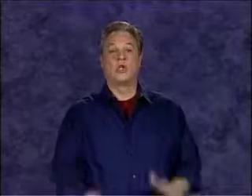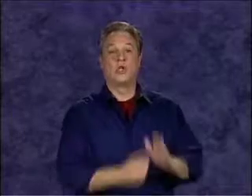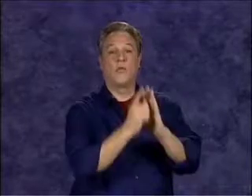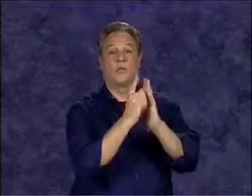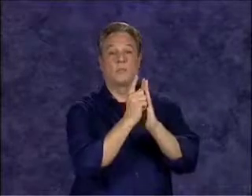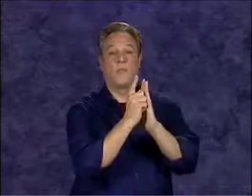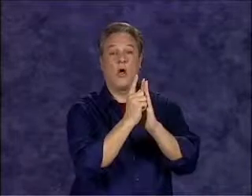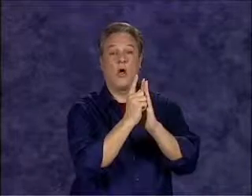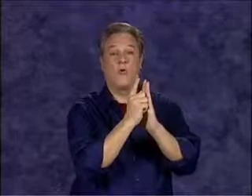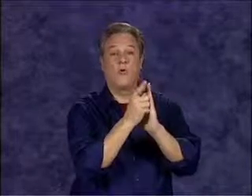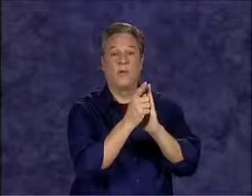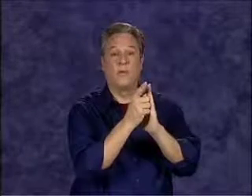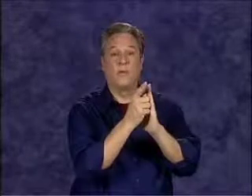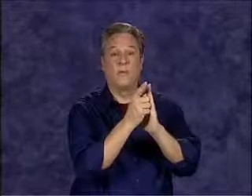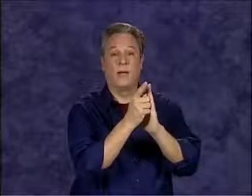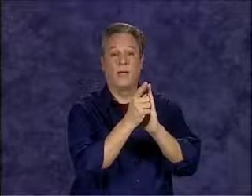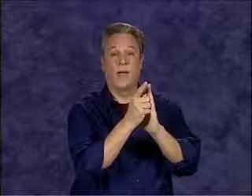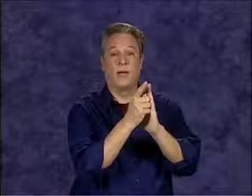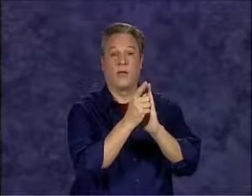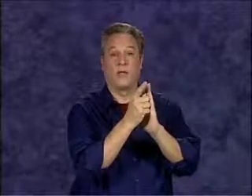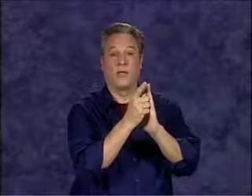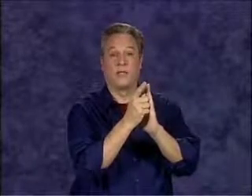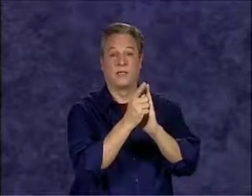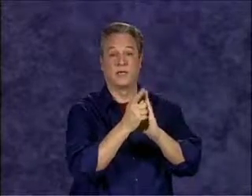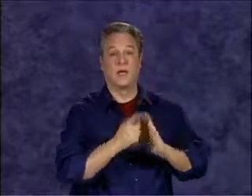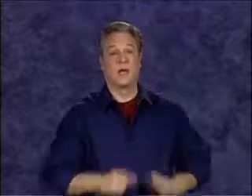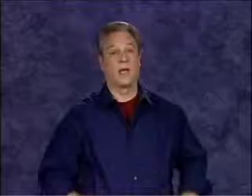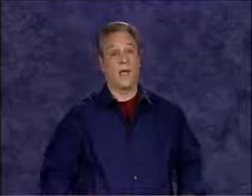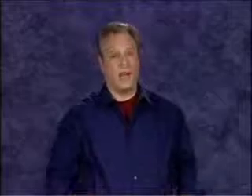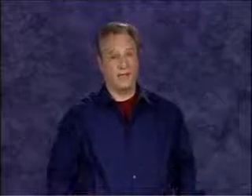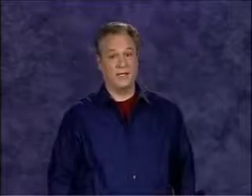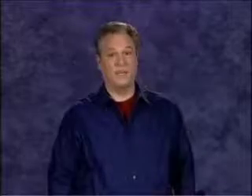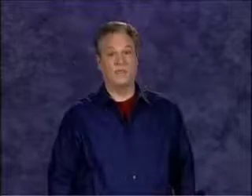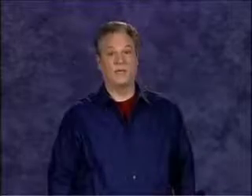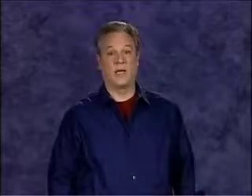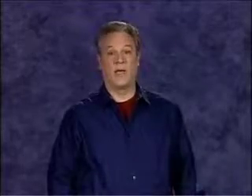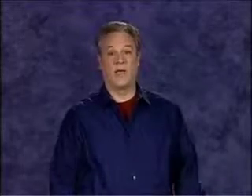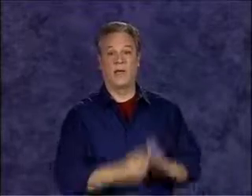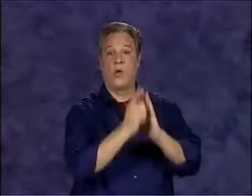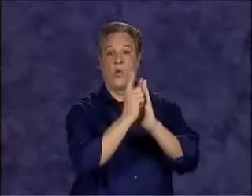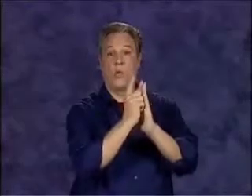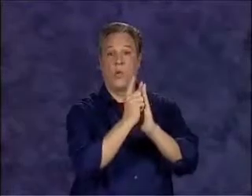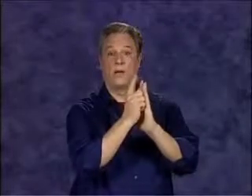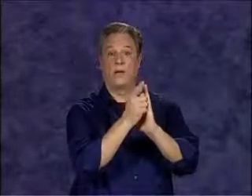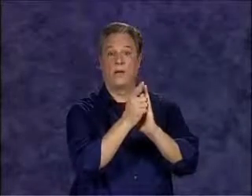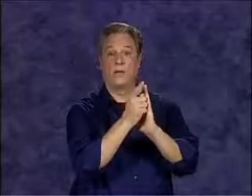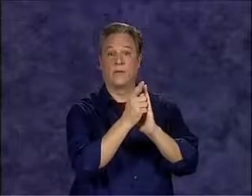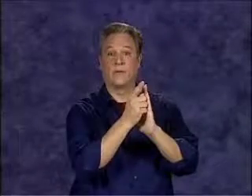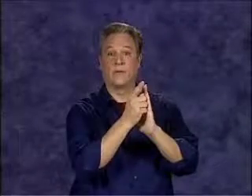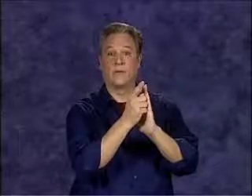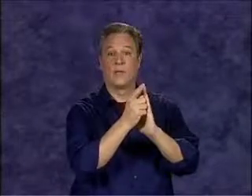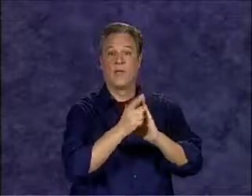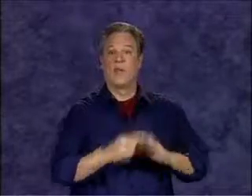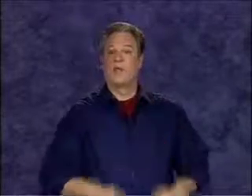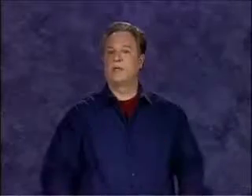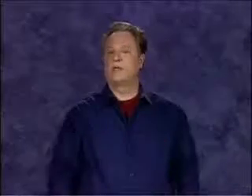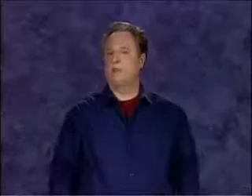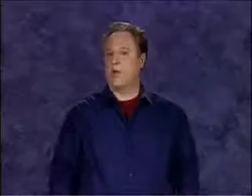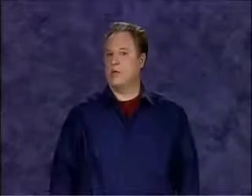Show the small movement of the minute hand on the face of the clock as it moves ahead 1 minute. This is also